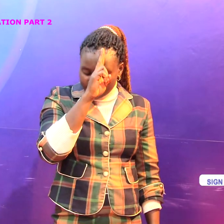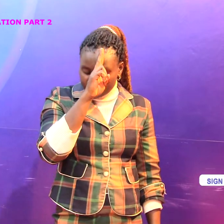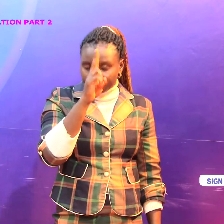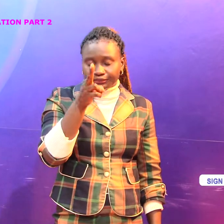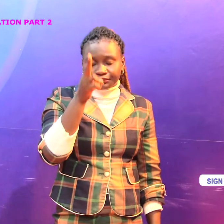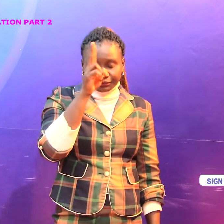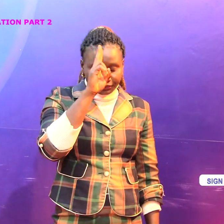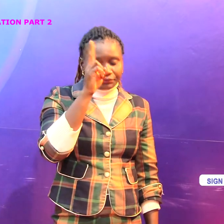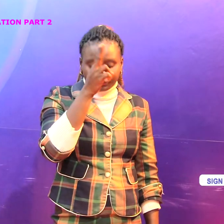Police.